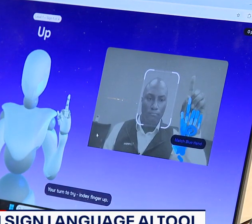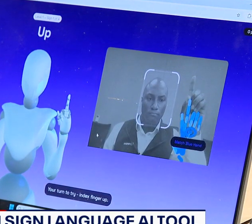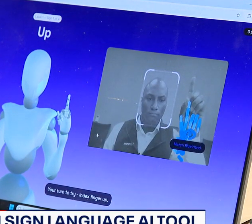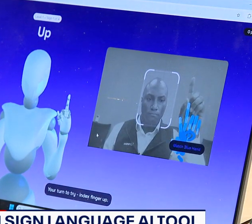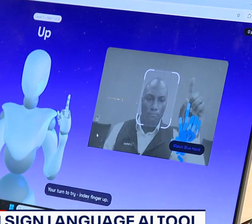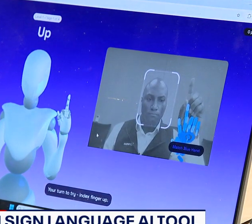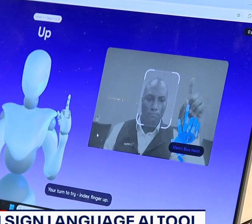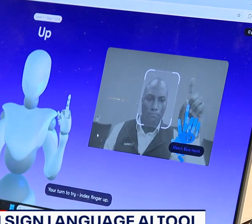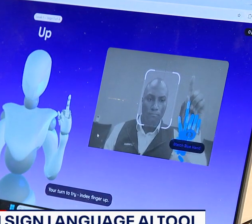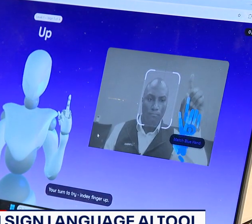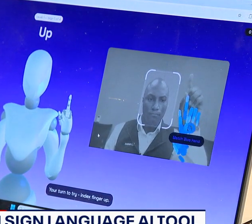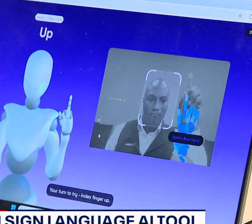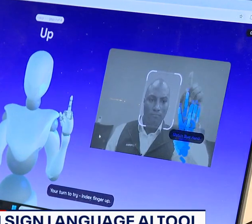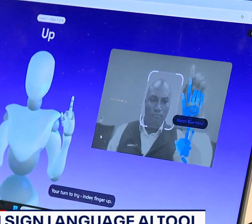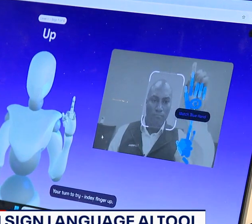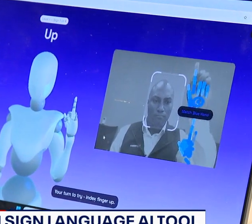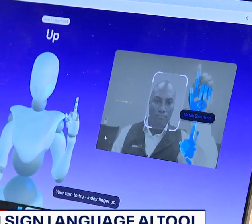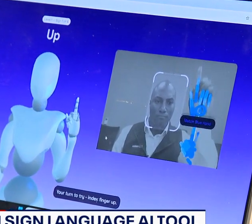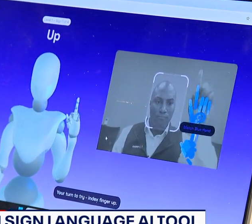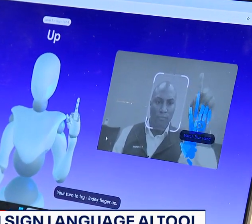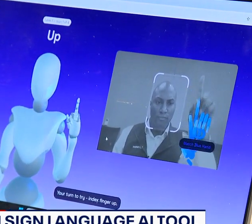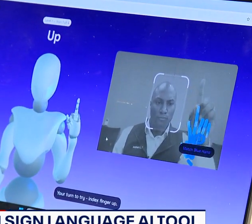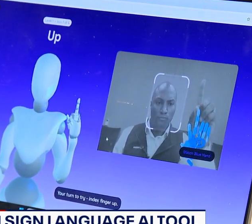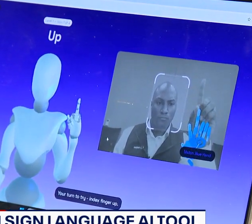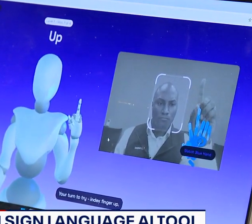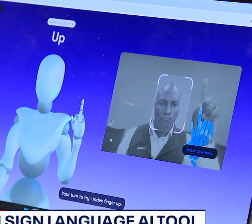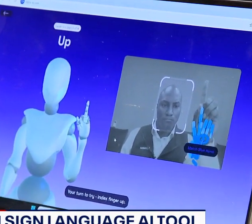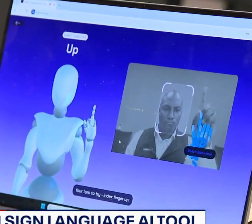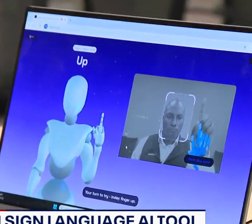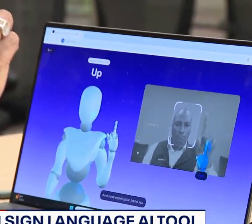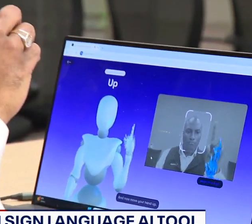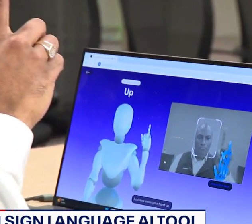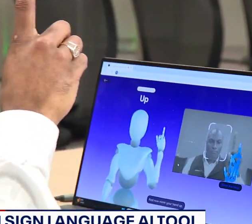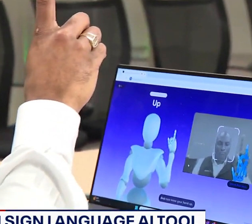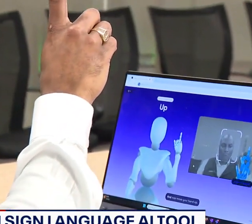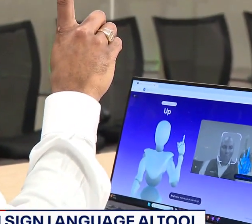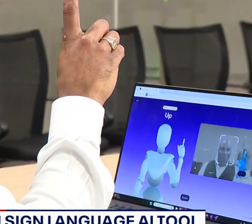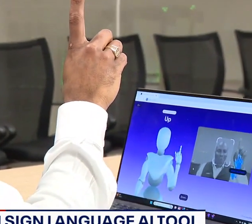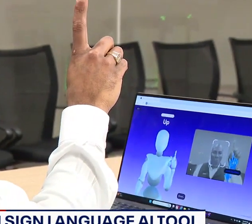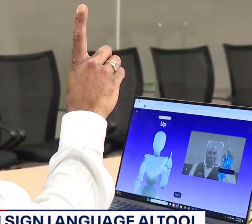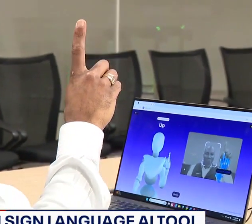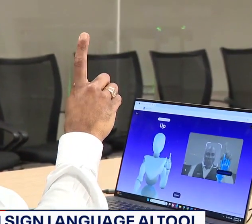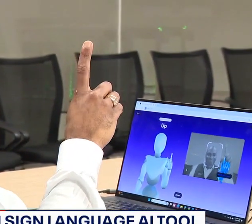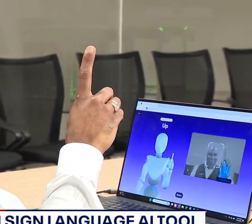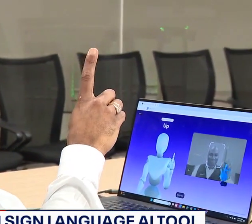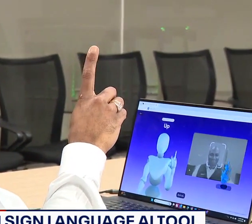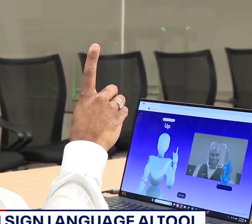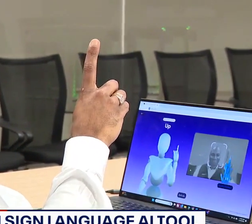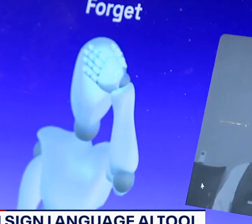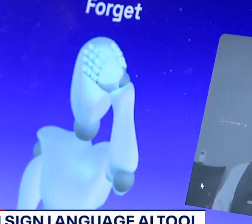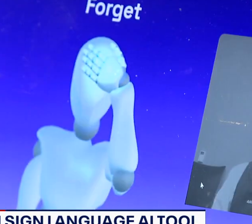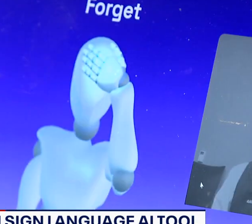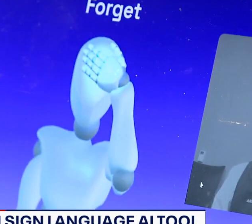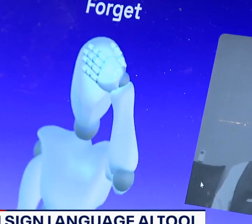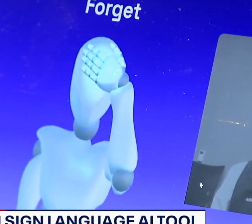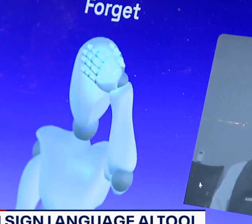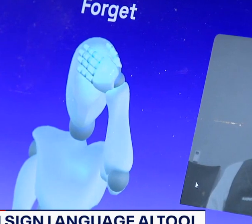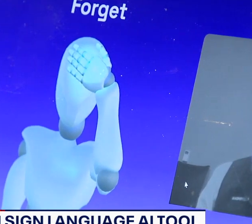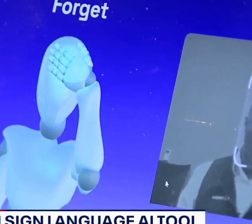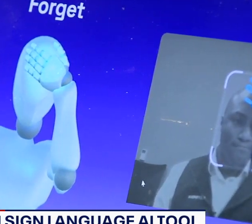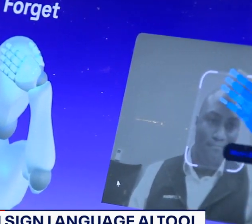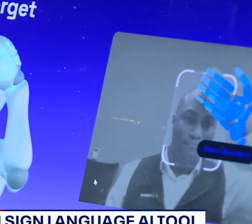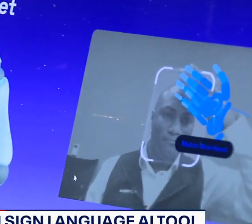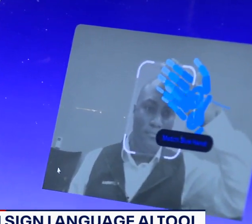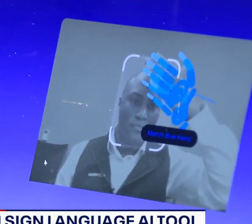move it down again and up again that's it up the avatar will teach and the AI model will give